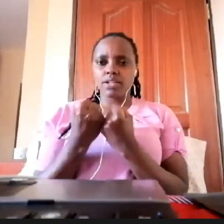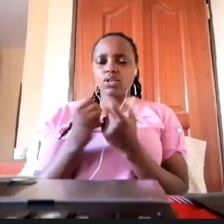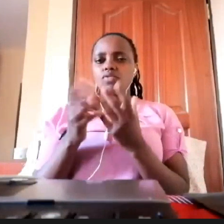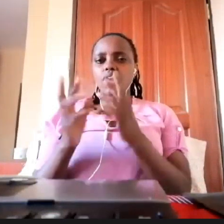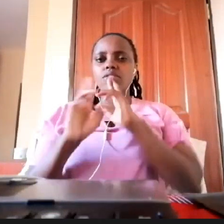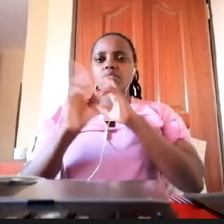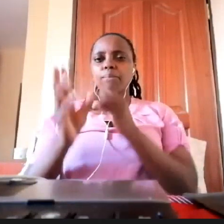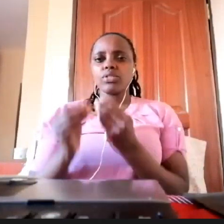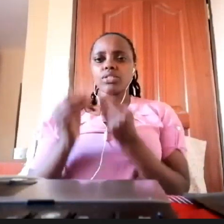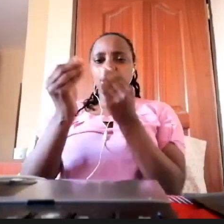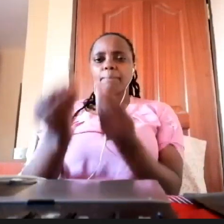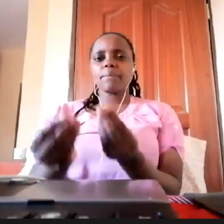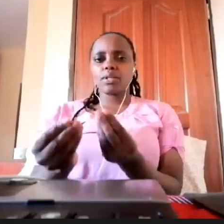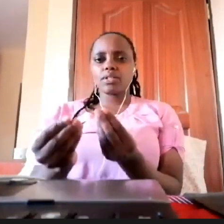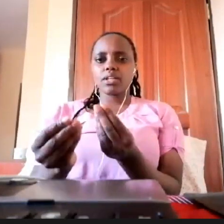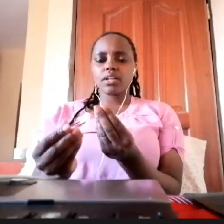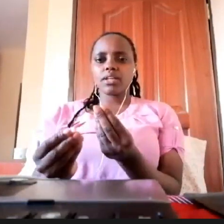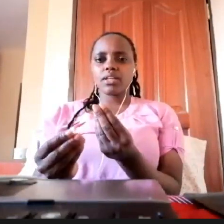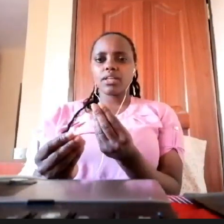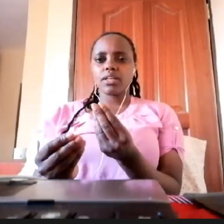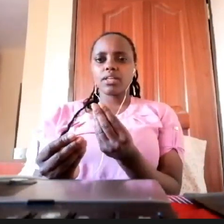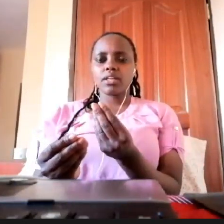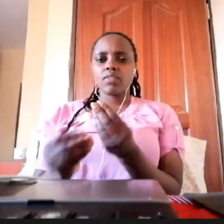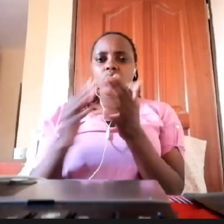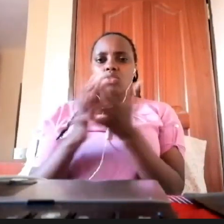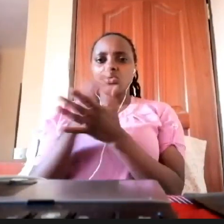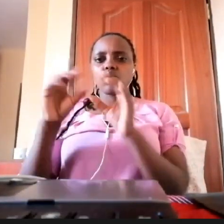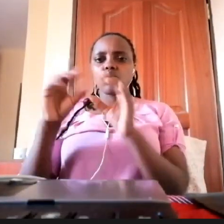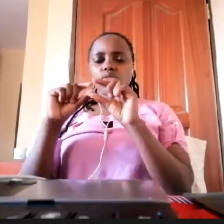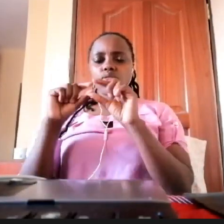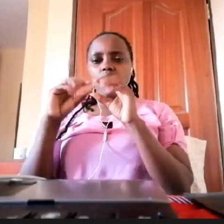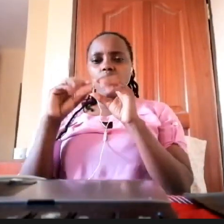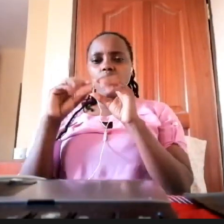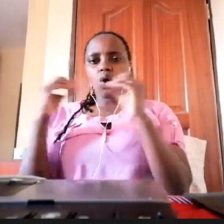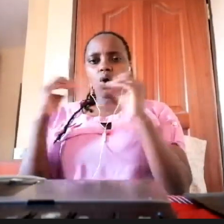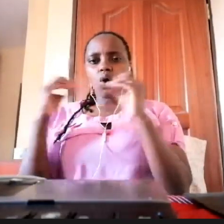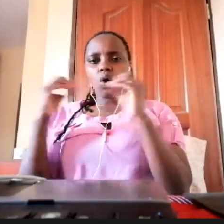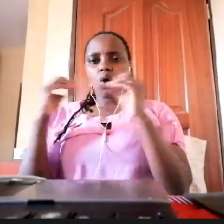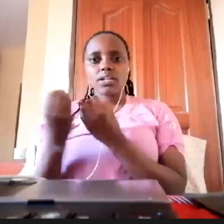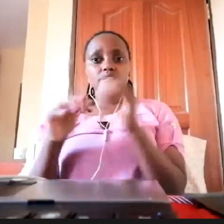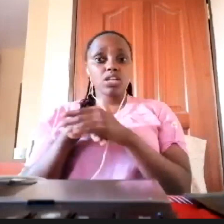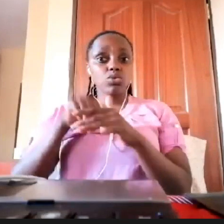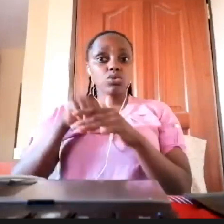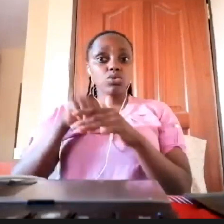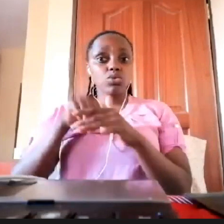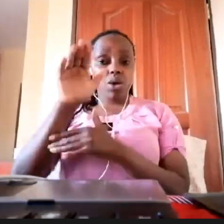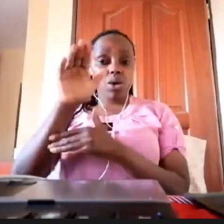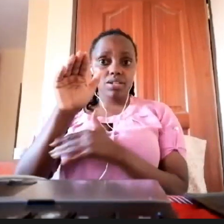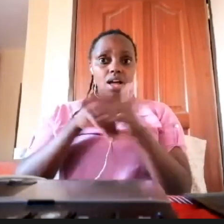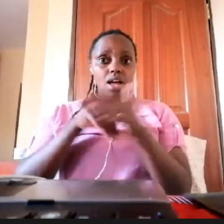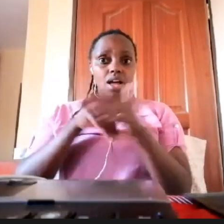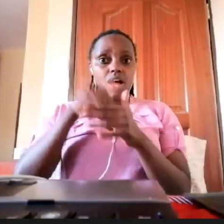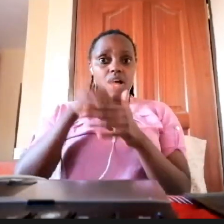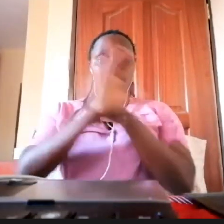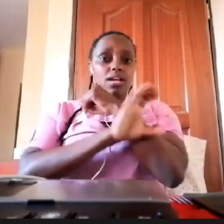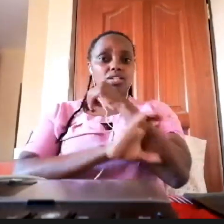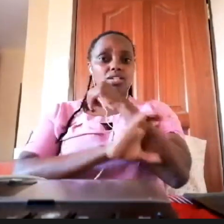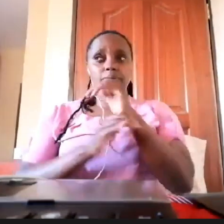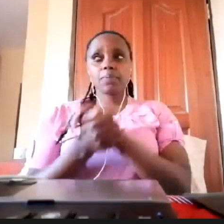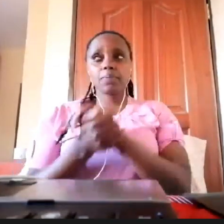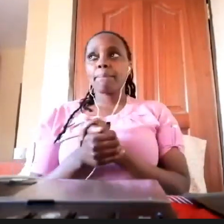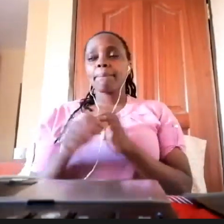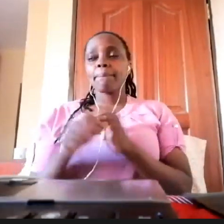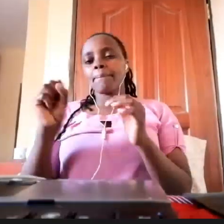submitted by organizations based outside of the country. So in